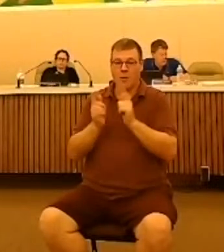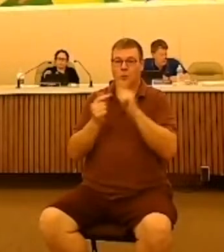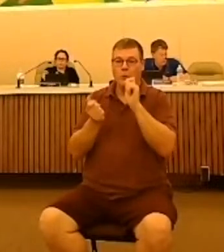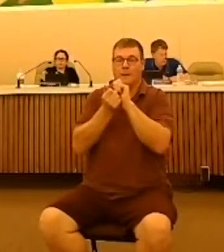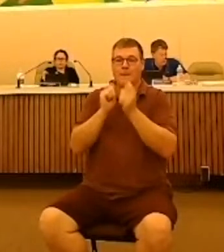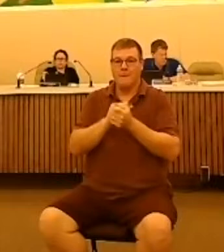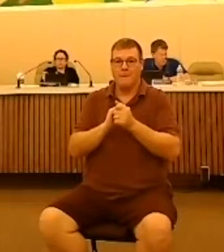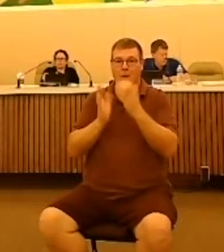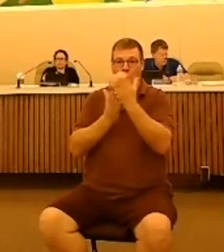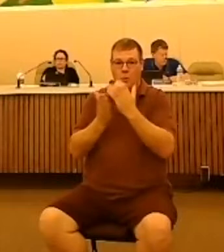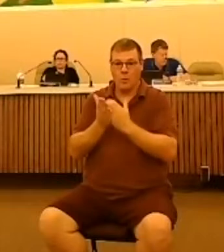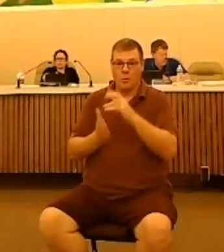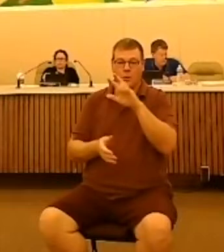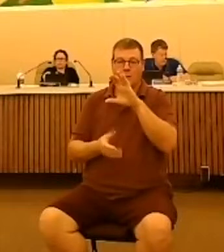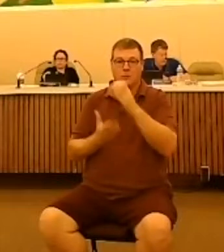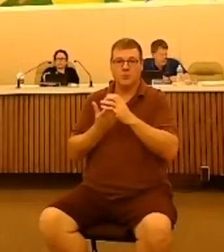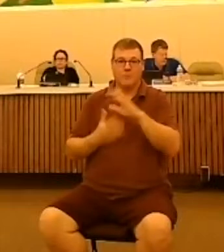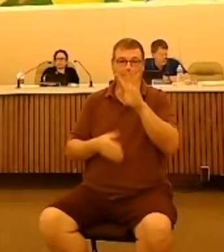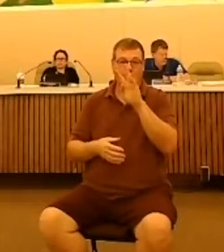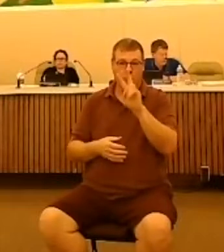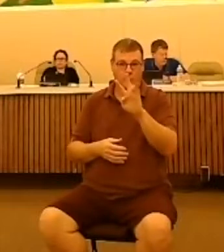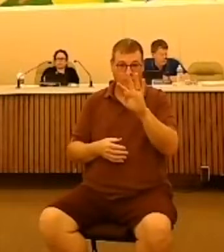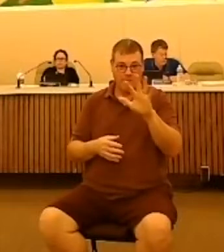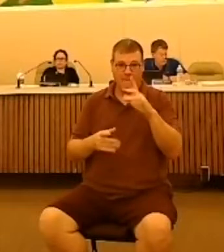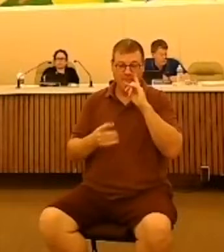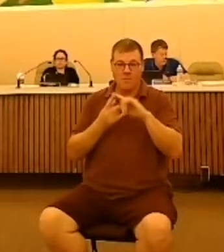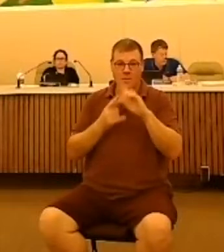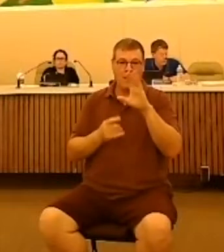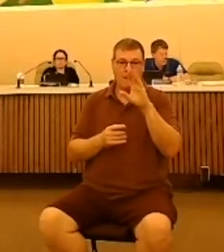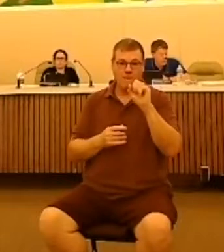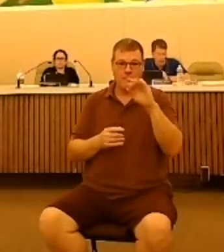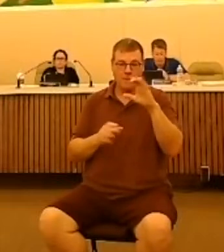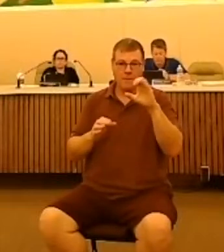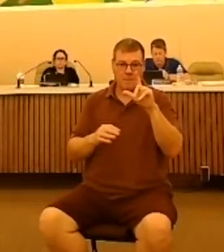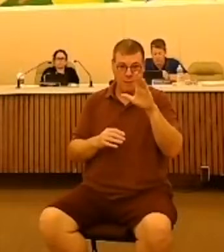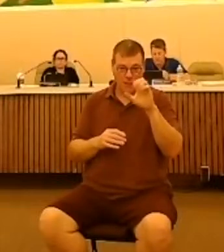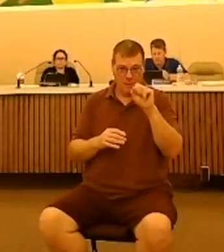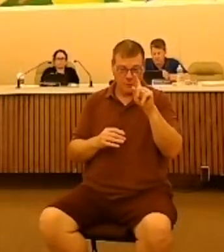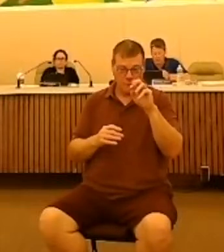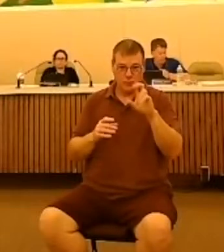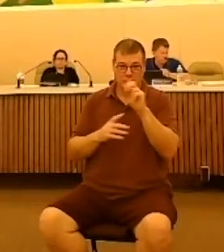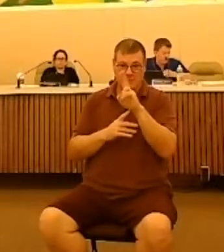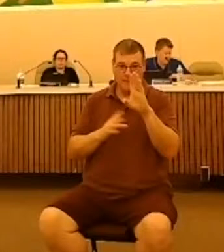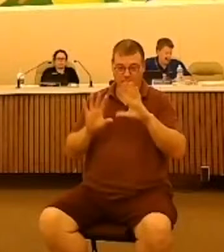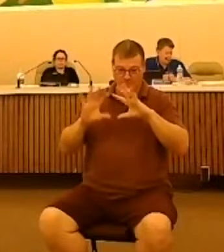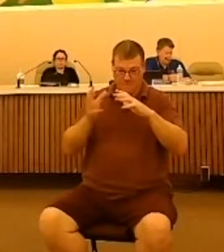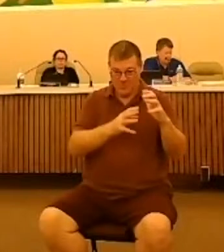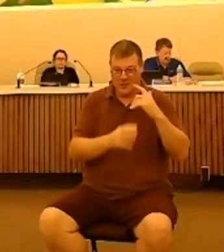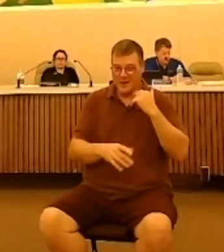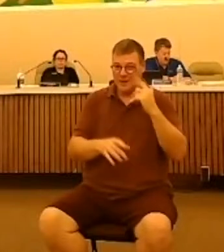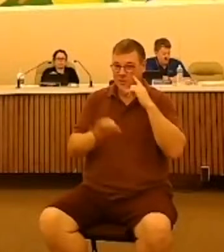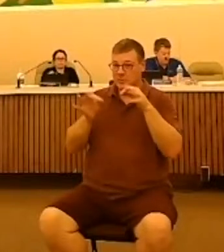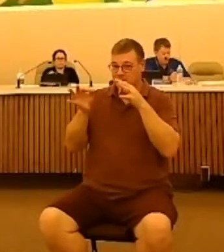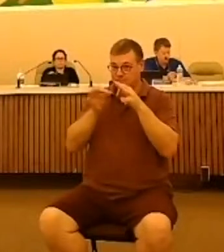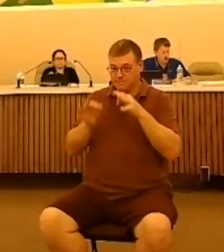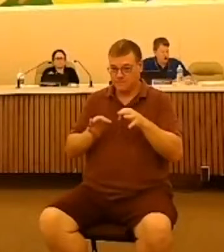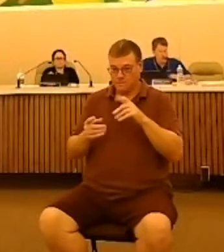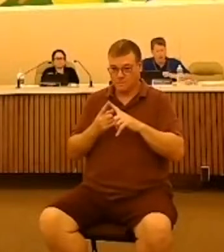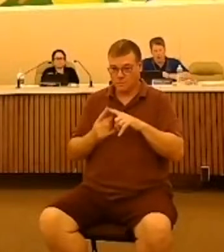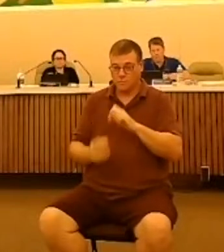Town Code at Chapter 245 regarding cluster subdivisions. So as I was just explaining to Councilman